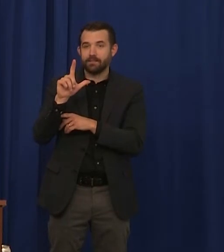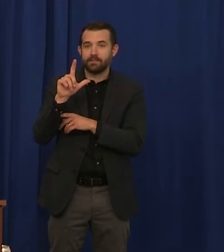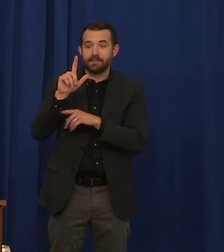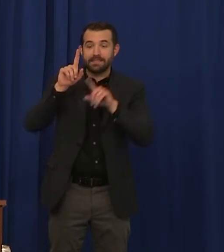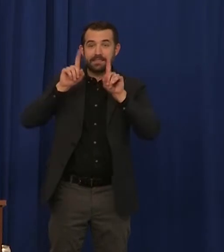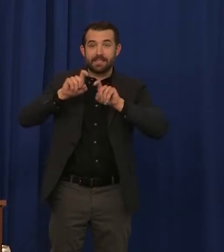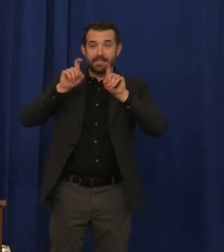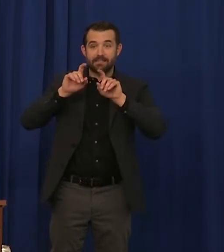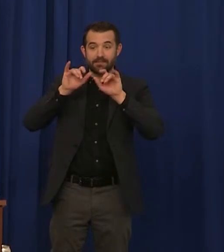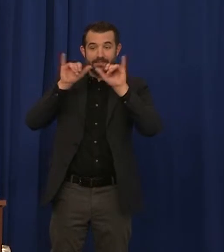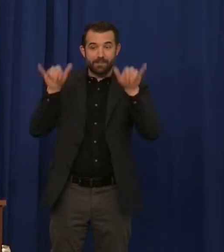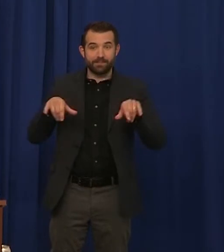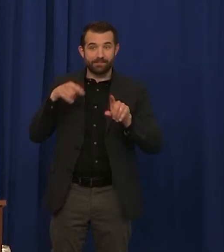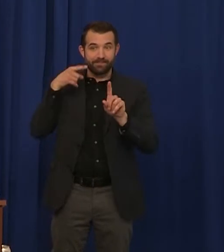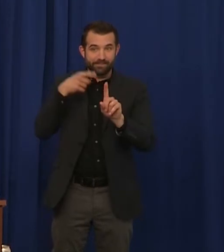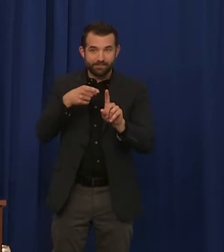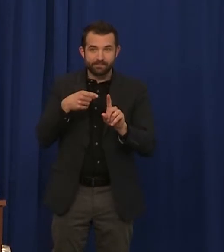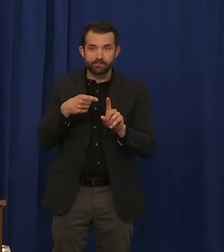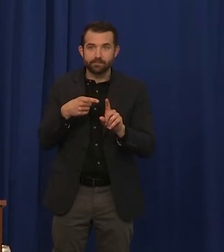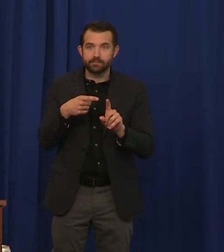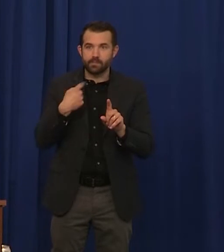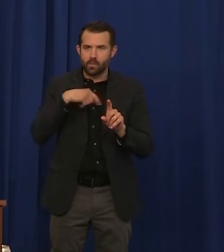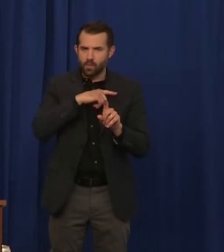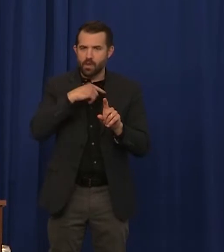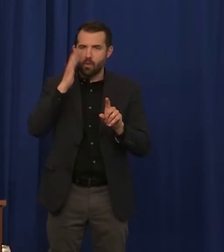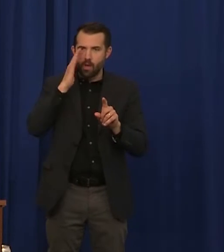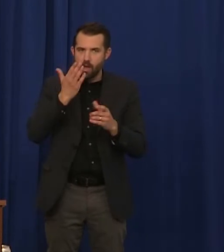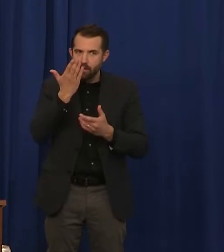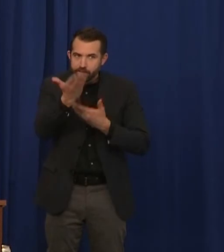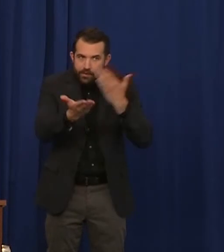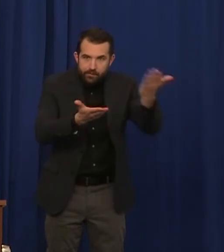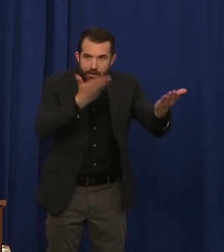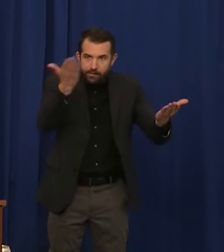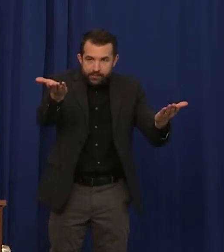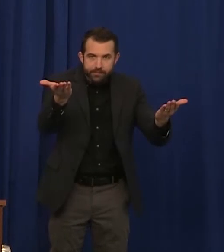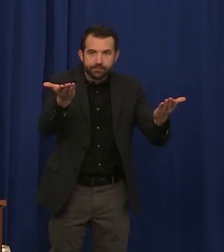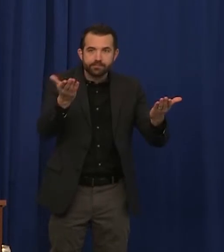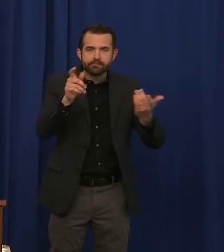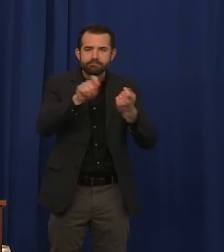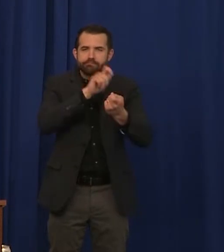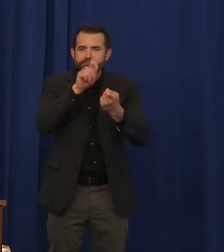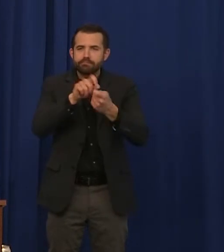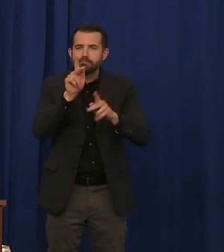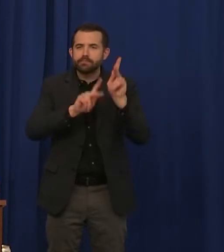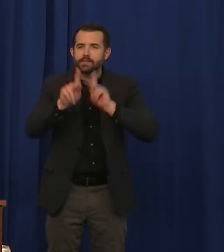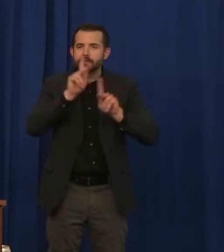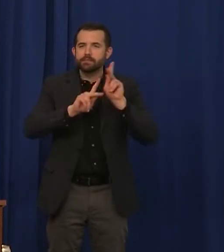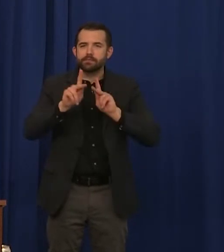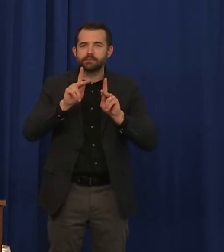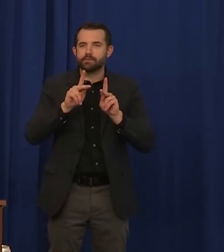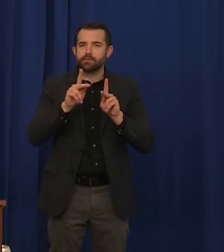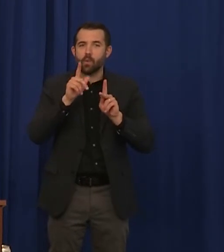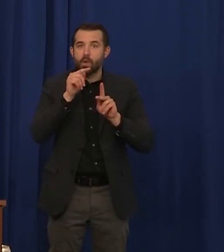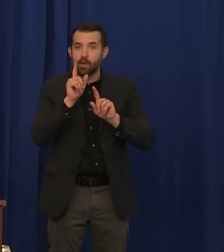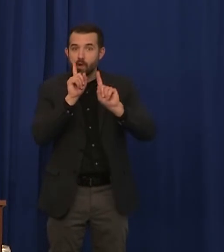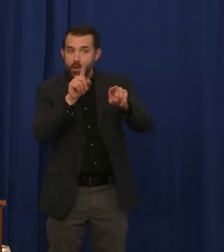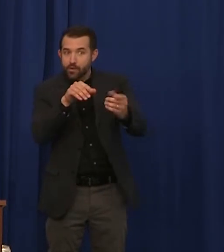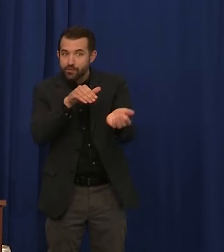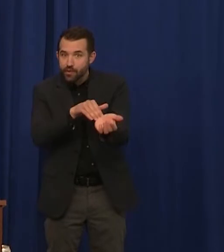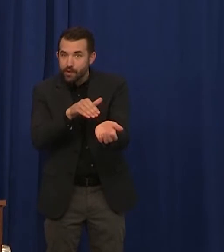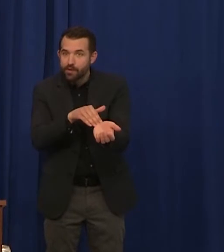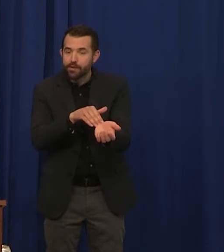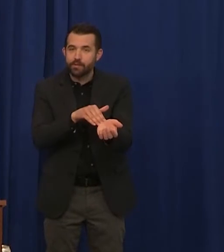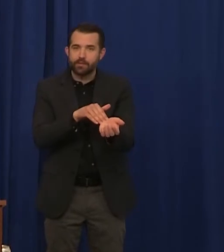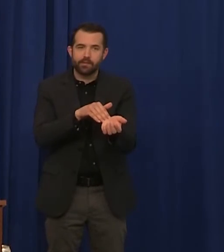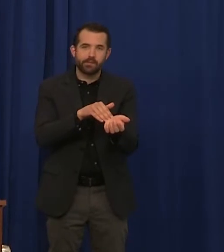whereby we will offer and ask certain people who come to their doctor's office, maybe for allergies or maybe